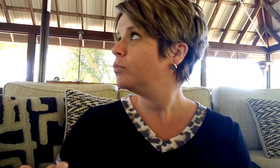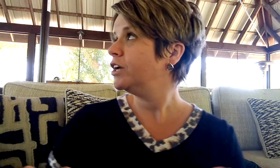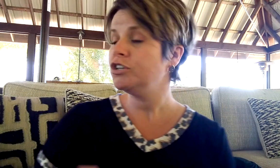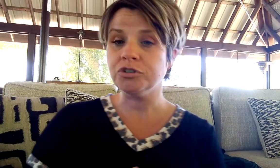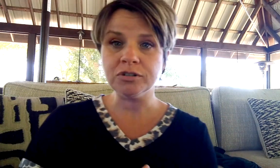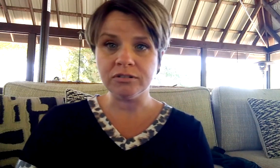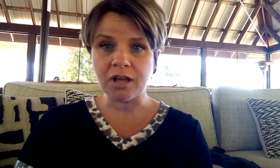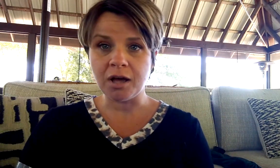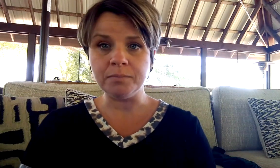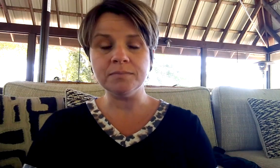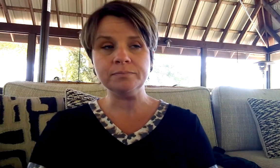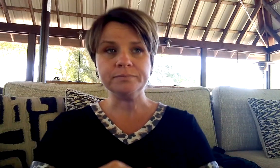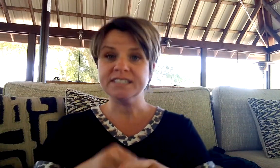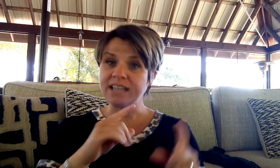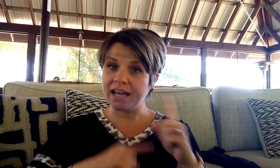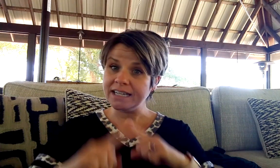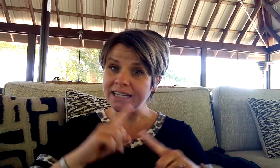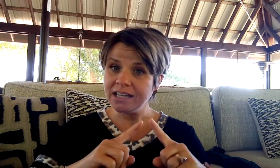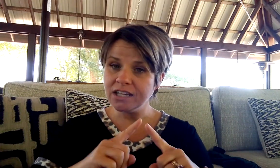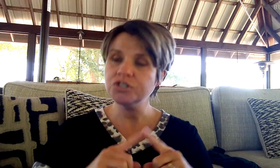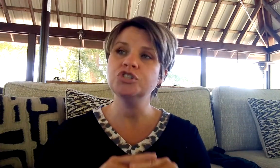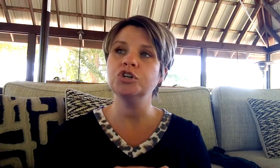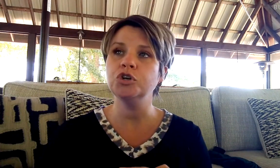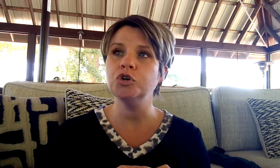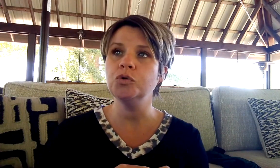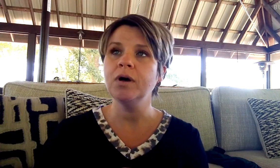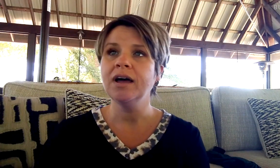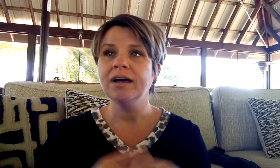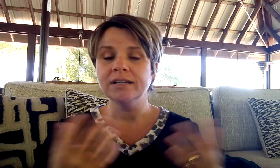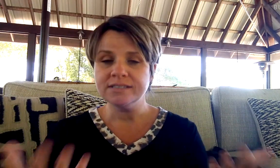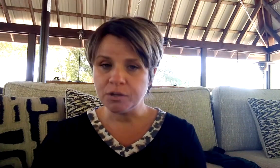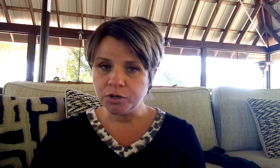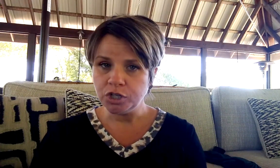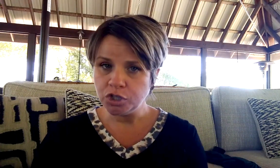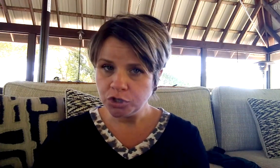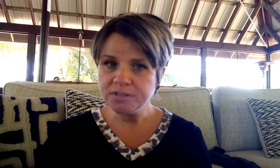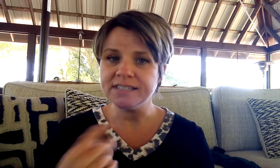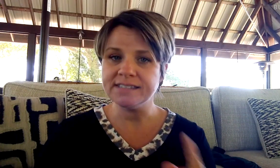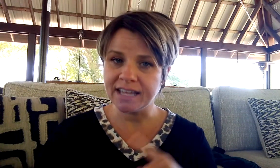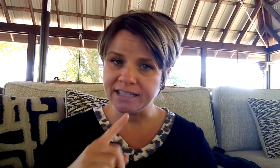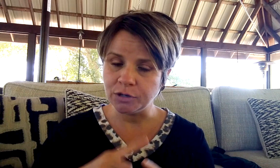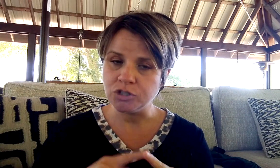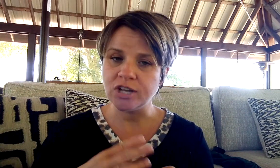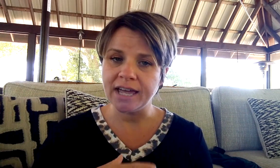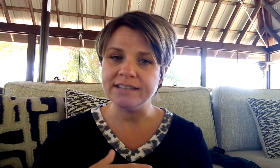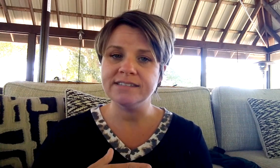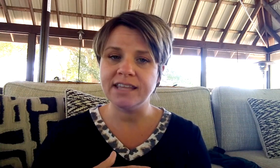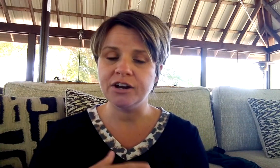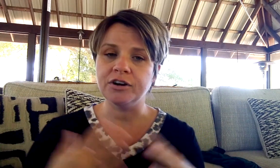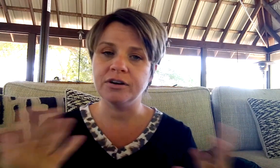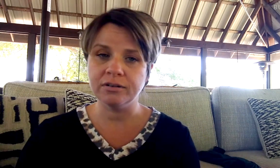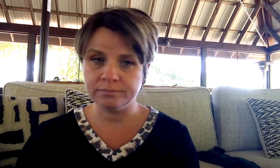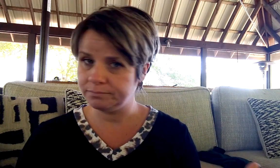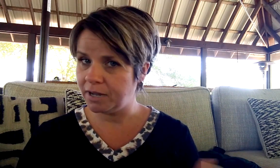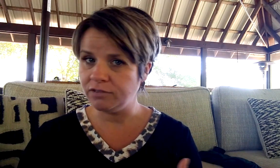when you're signing to someone who uses sign language as their main form